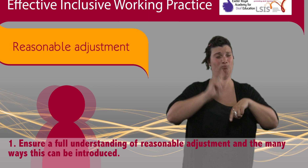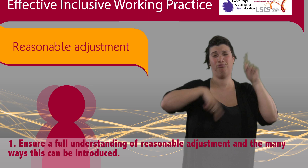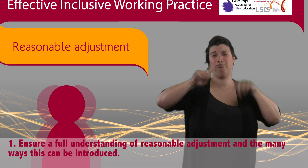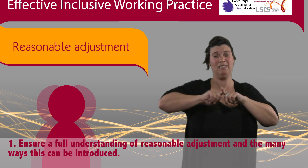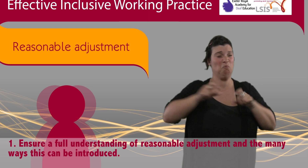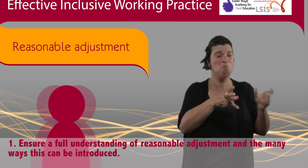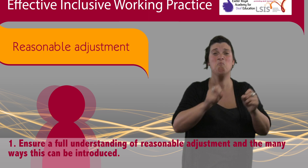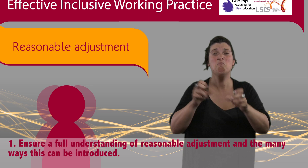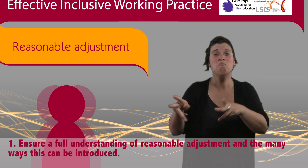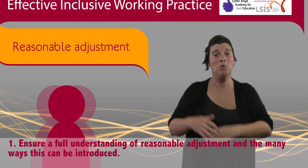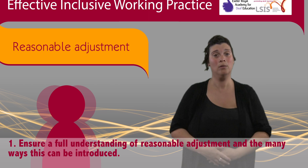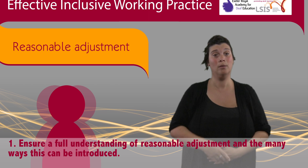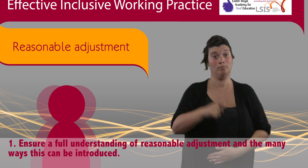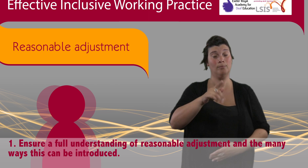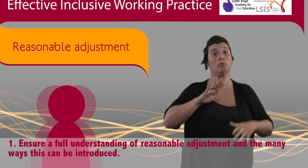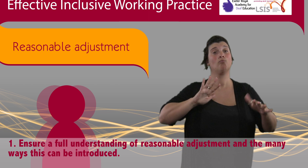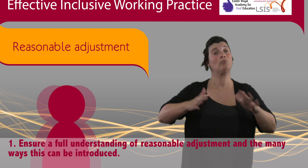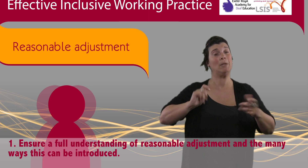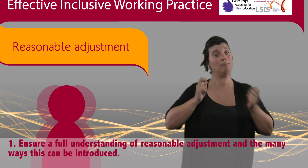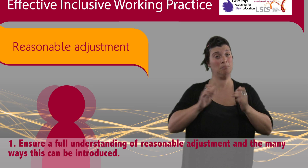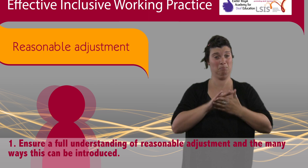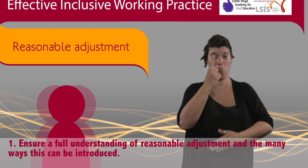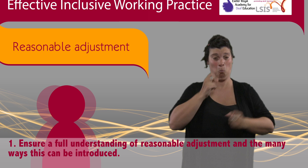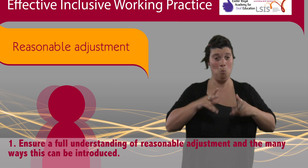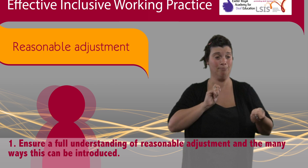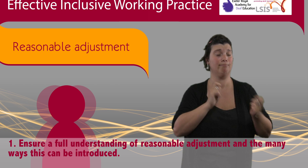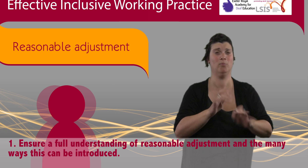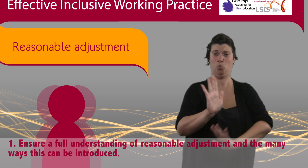of reasonable adjustment and the many ways this can be introduced.